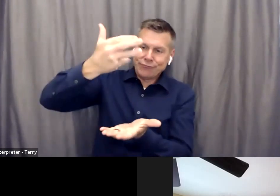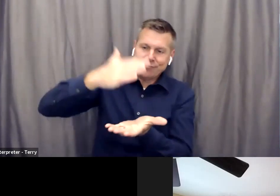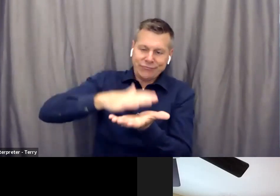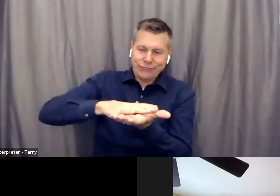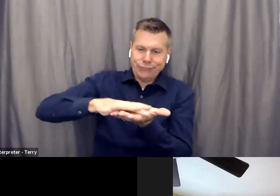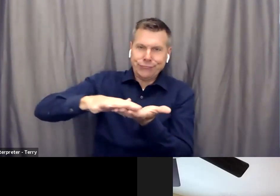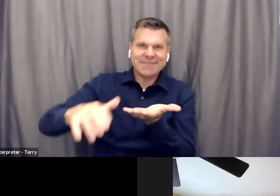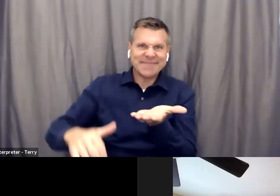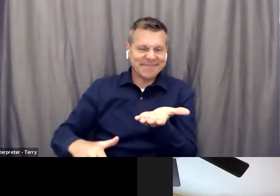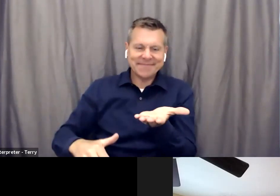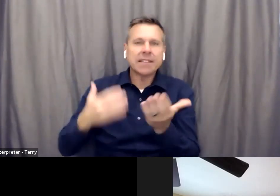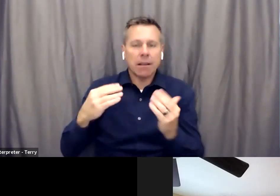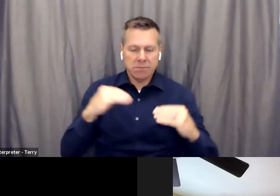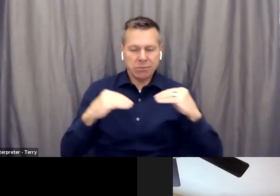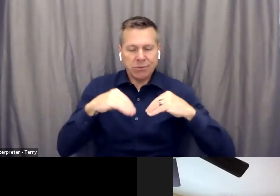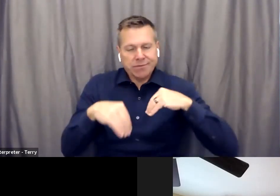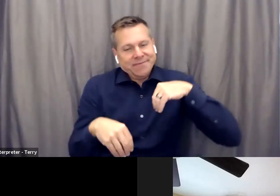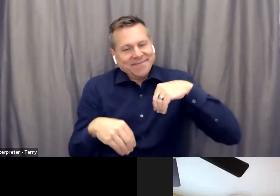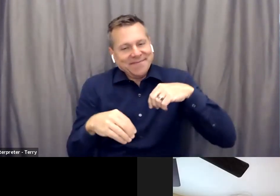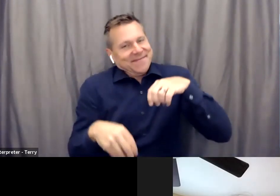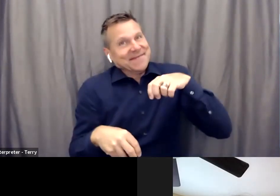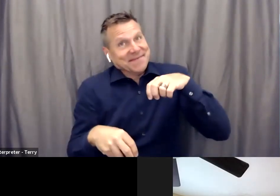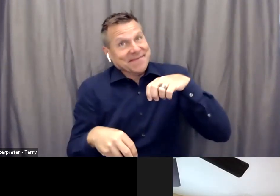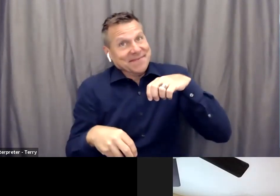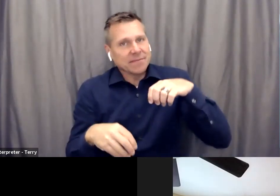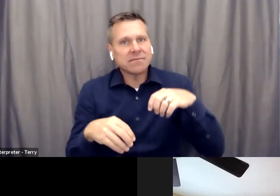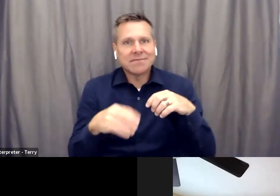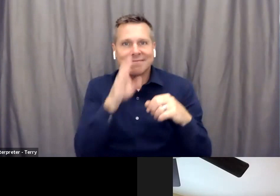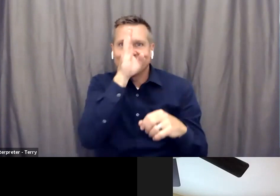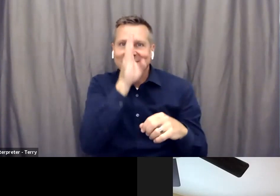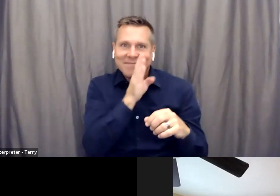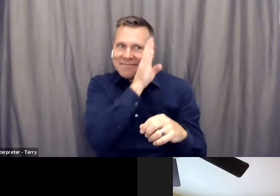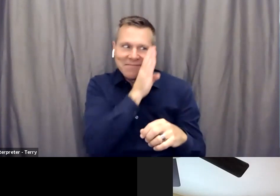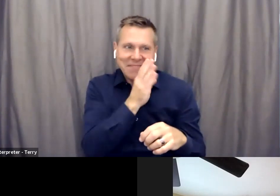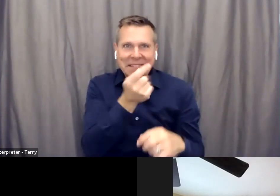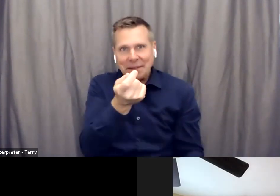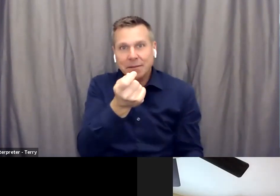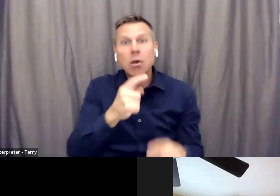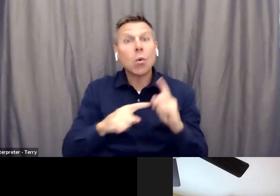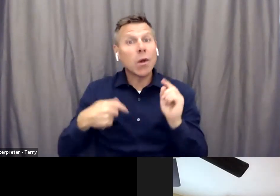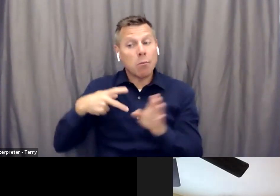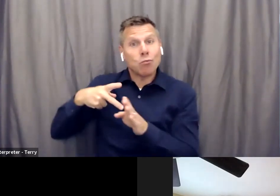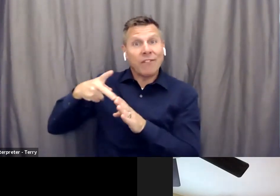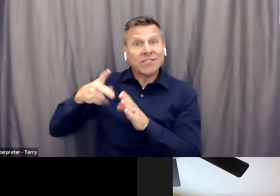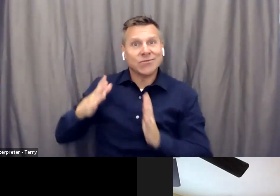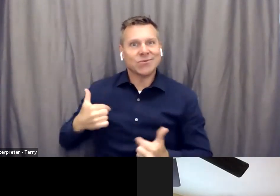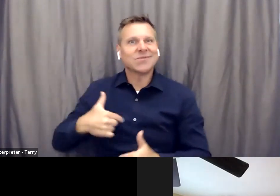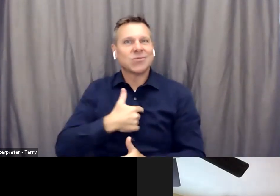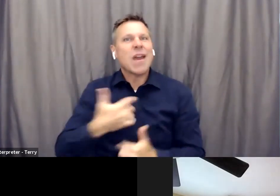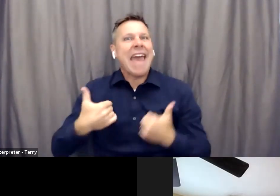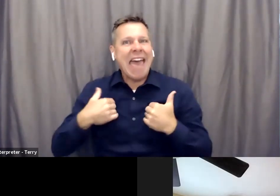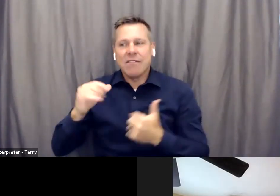So we, as professionals, we have the glue. We have